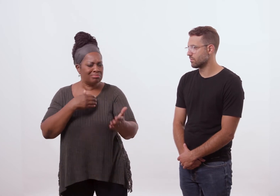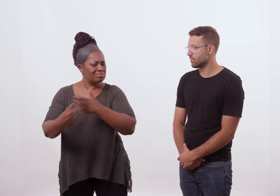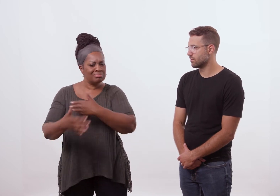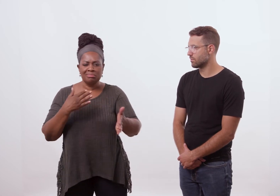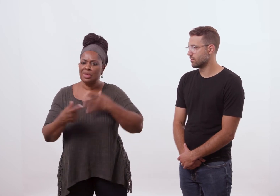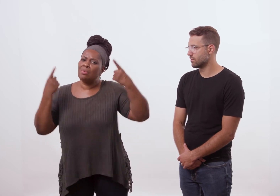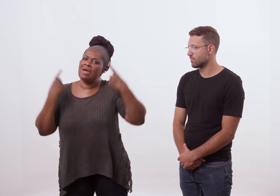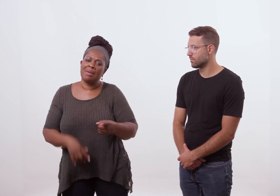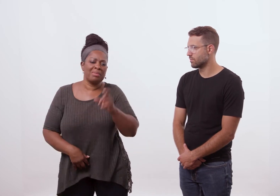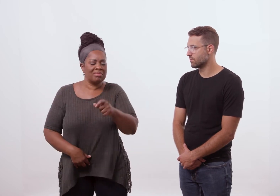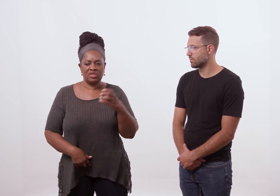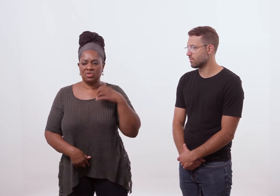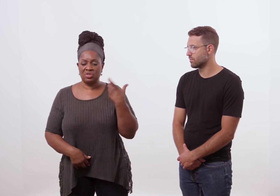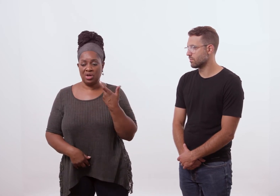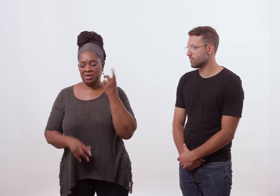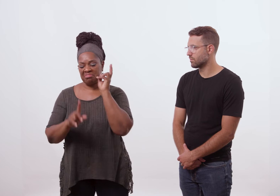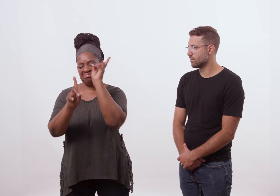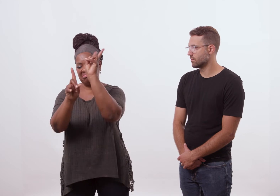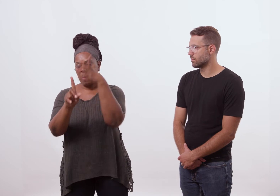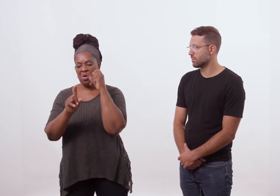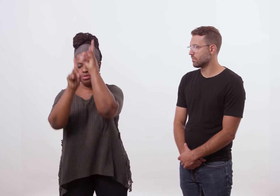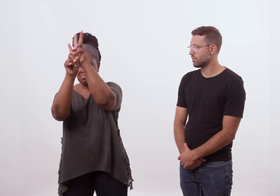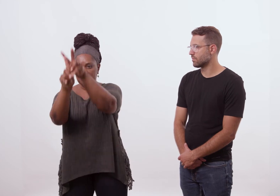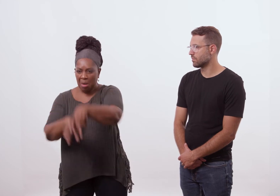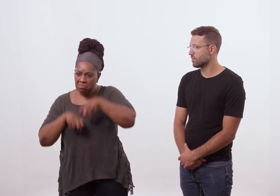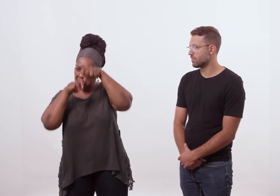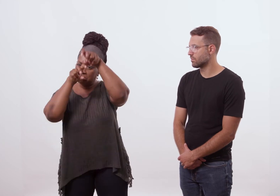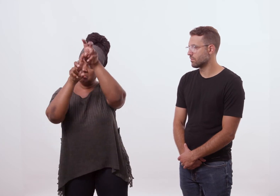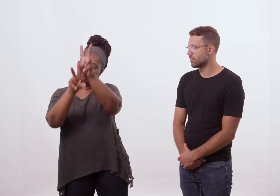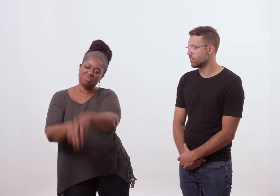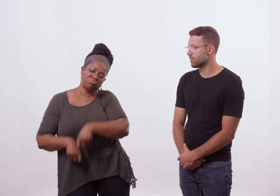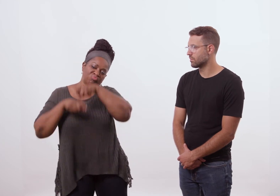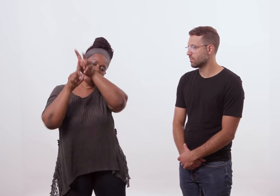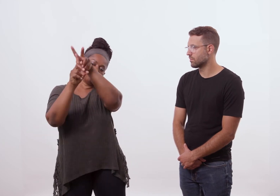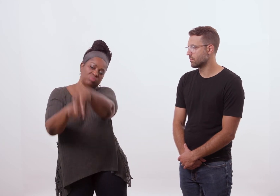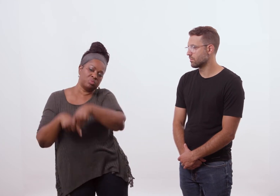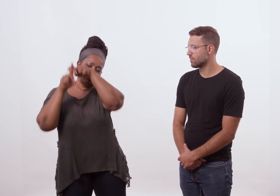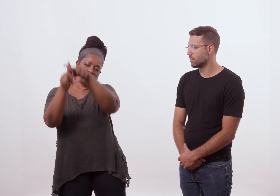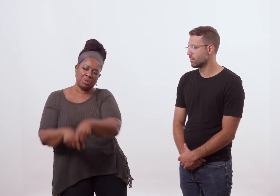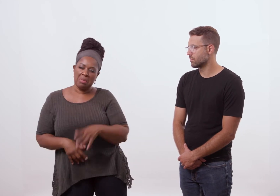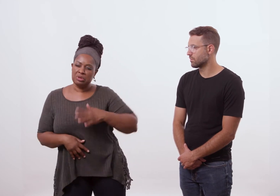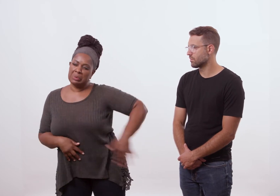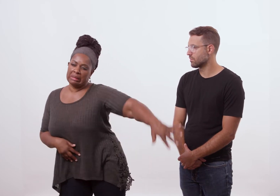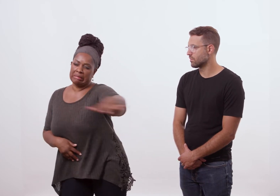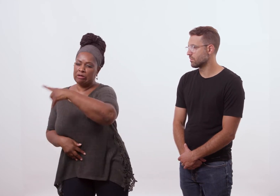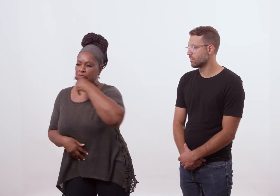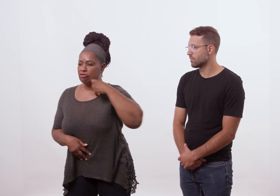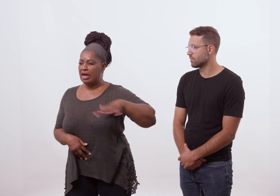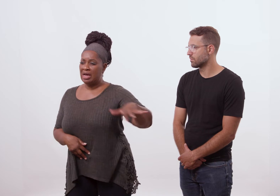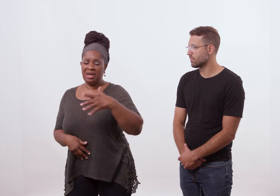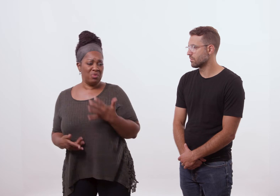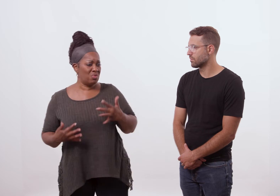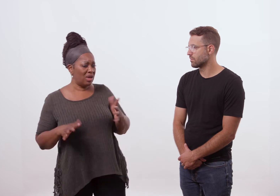costs, Cutter mounts his wolf, Night Runner, and heads back into the desert. Wait,